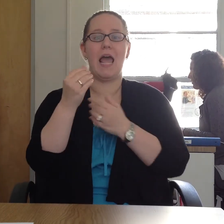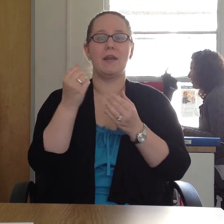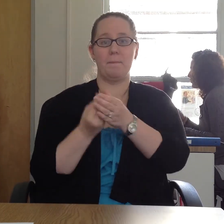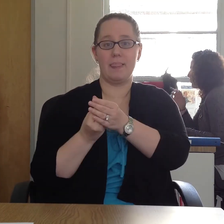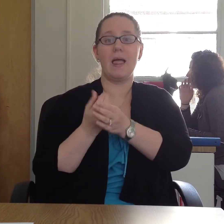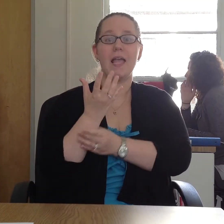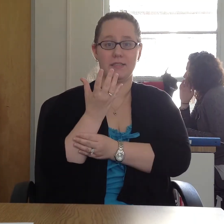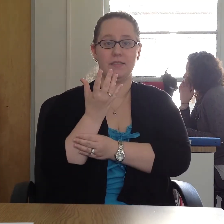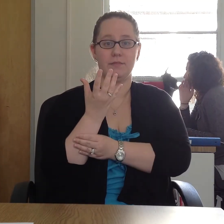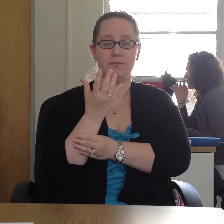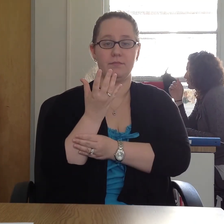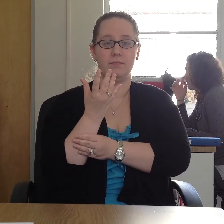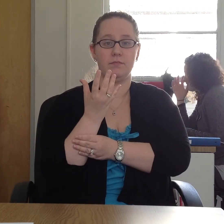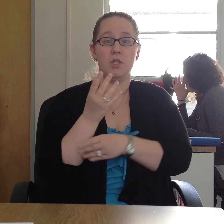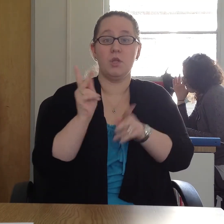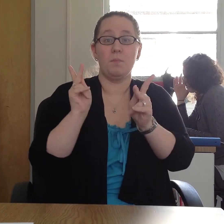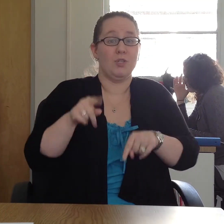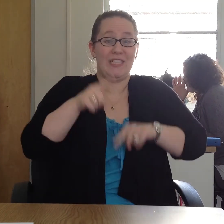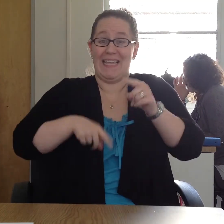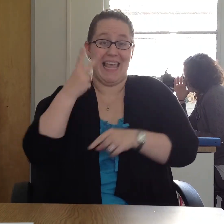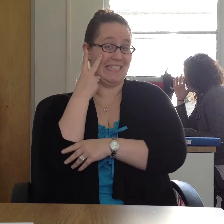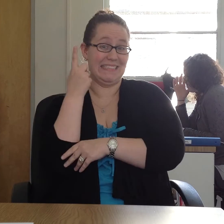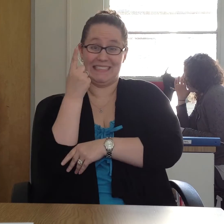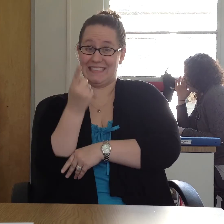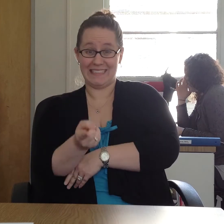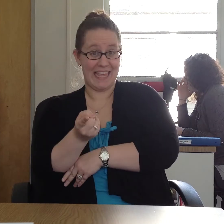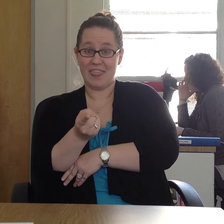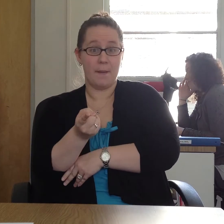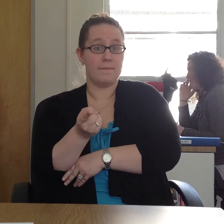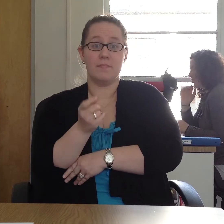person cannot see, smell, or taste